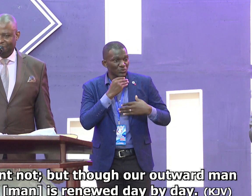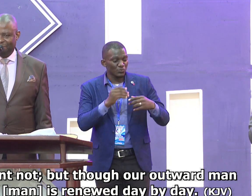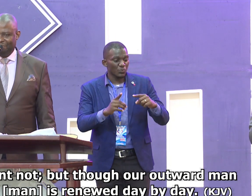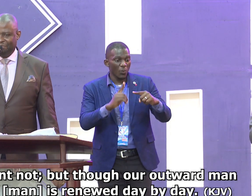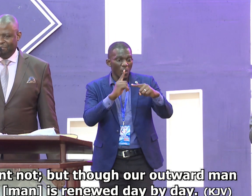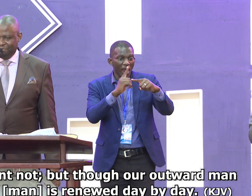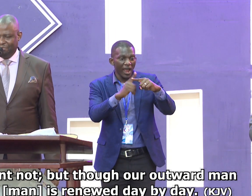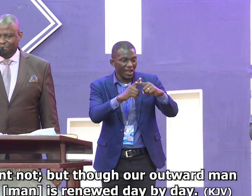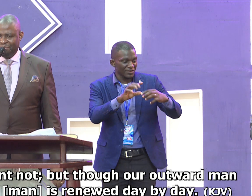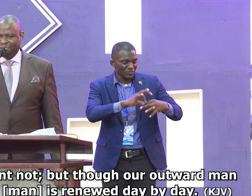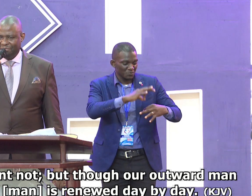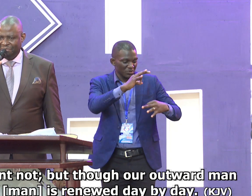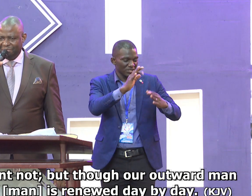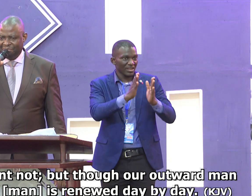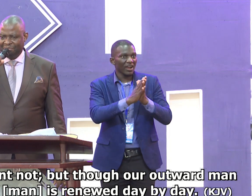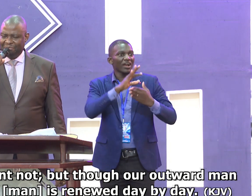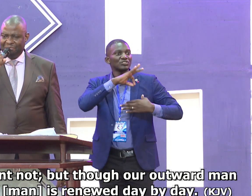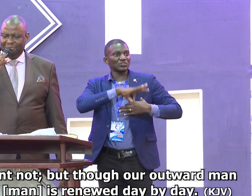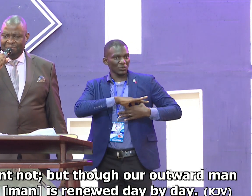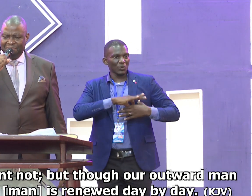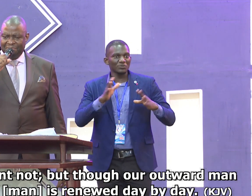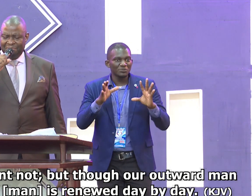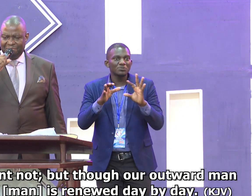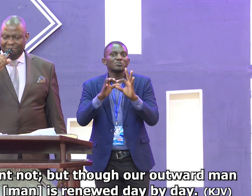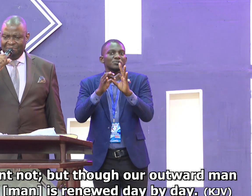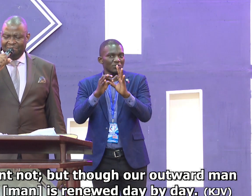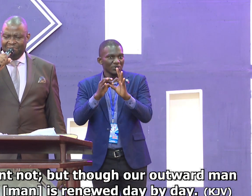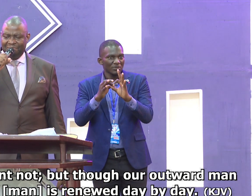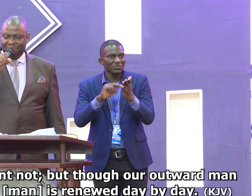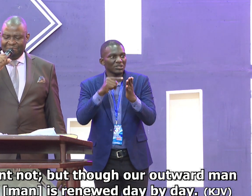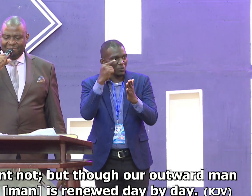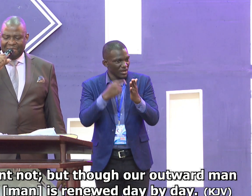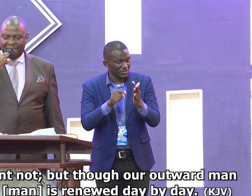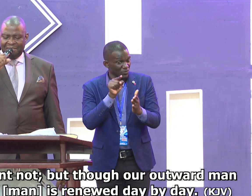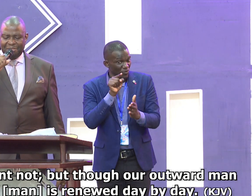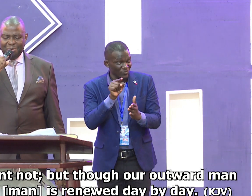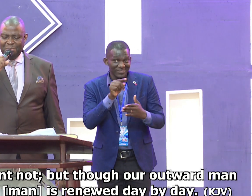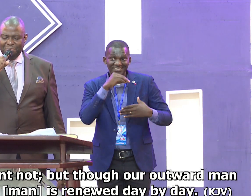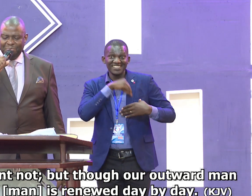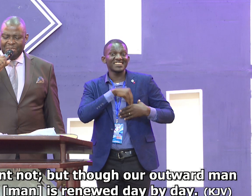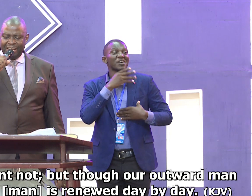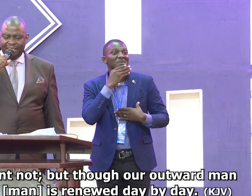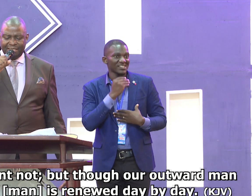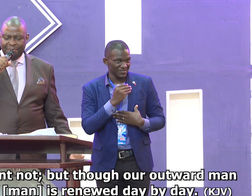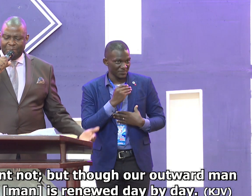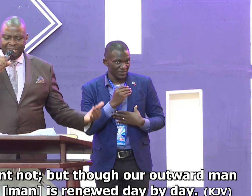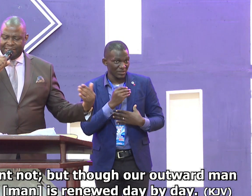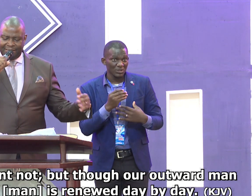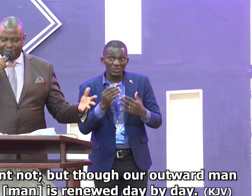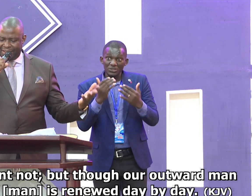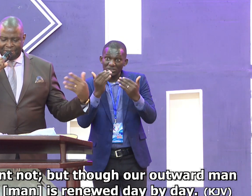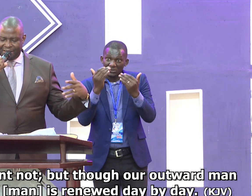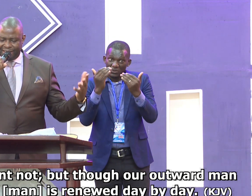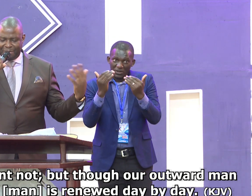Era n'atunyonyola agamba omuntu w'omunda oyo alina ebintu bibiri, alina omwoyo n'ememe. So as he put